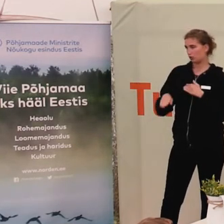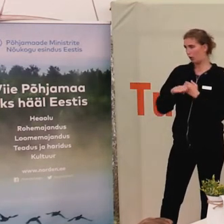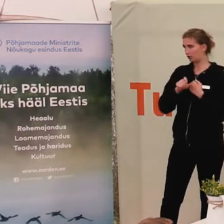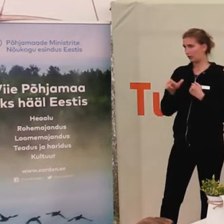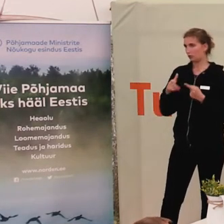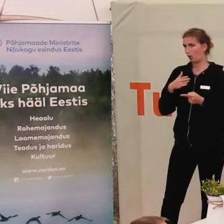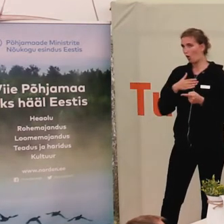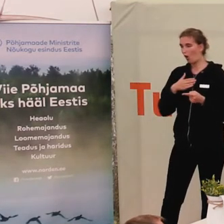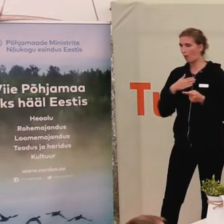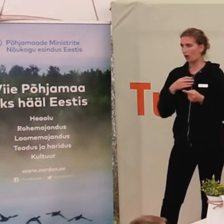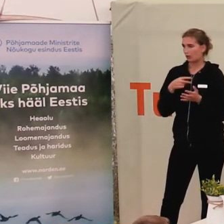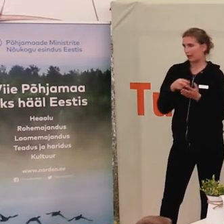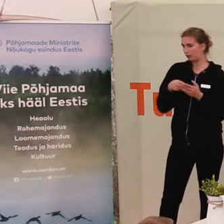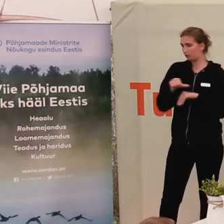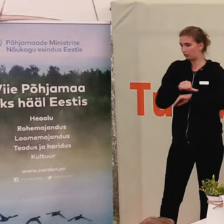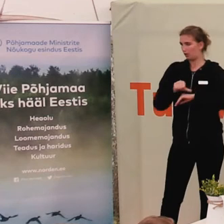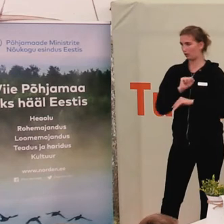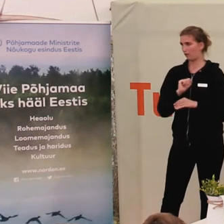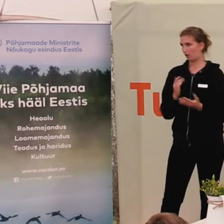energy things. Okay.